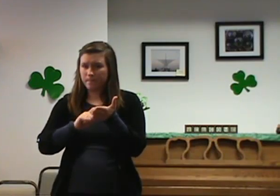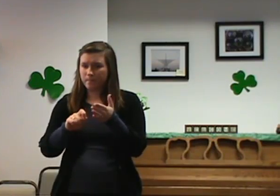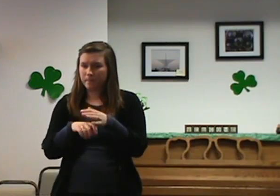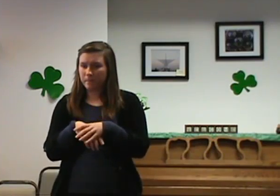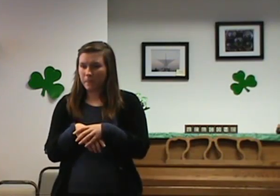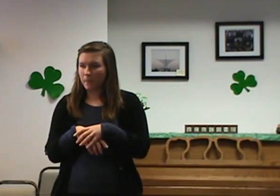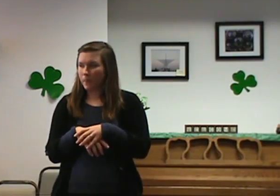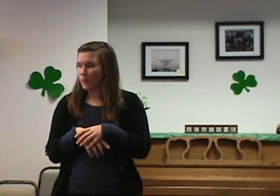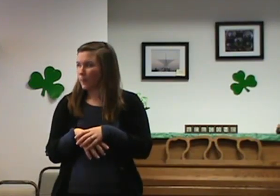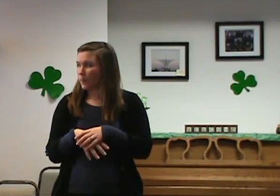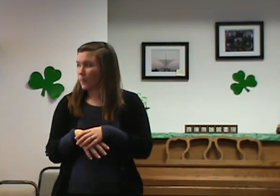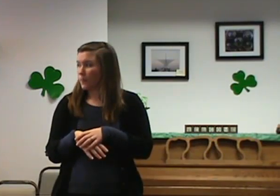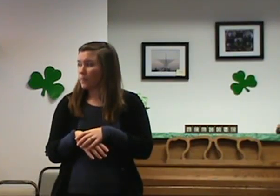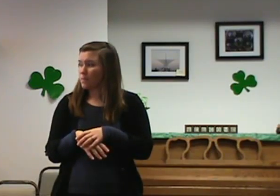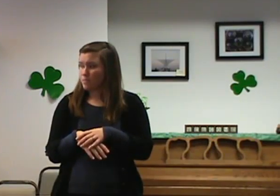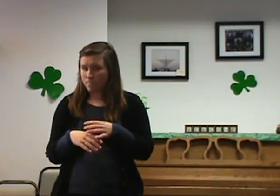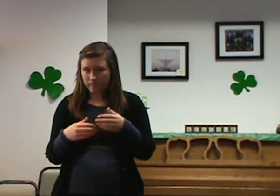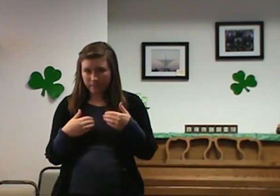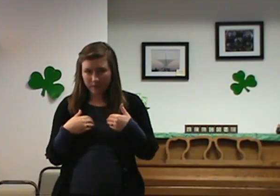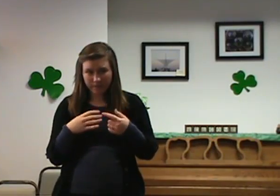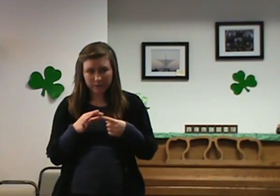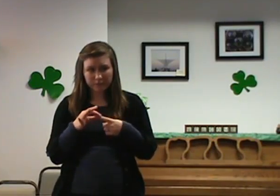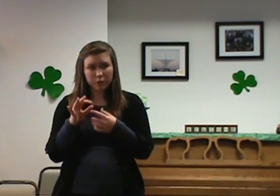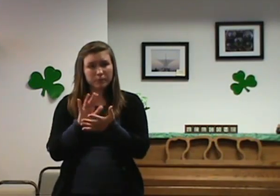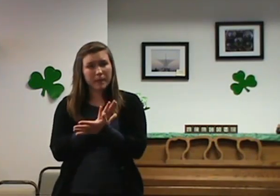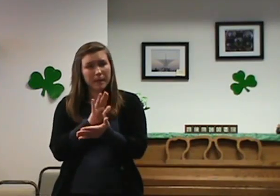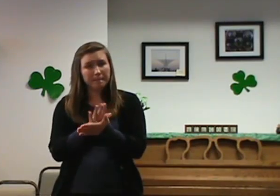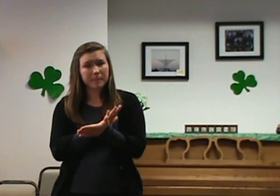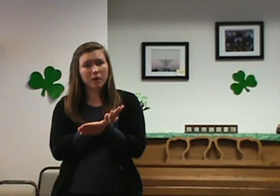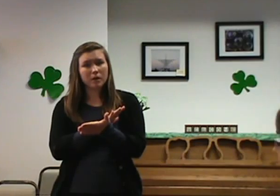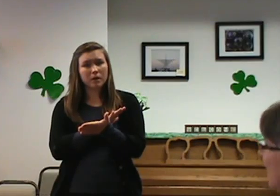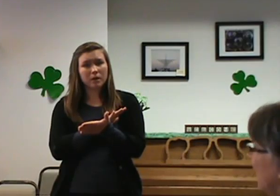We have lined writing paper, and we have 20/20 pens.